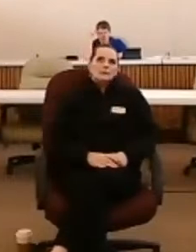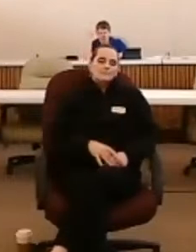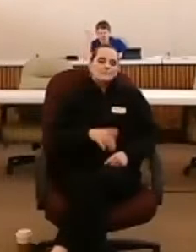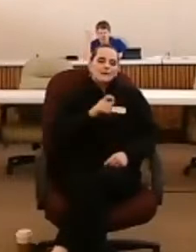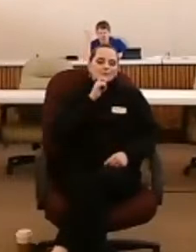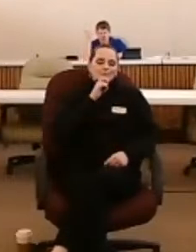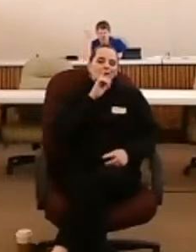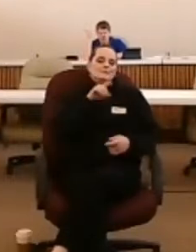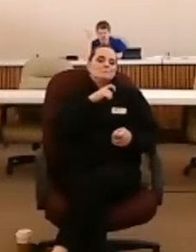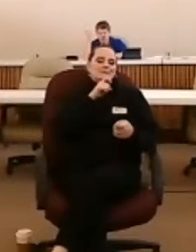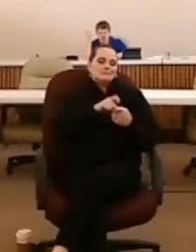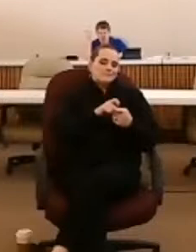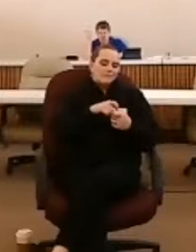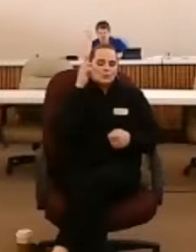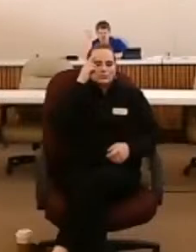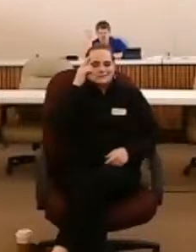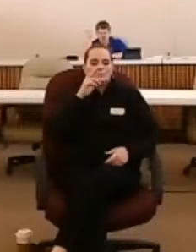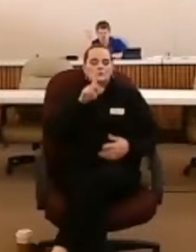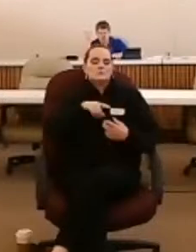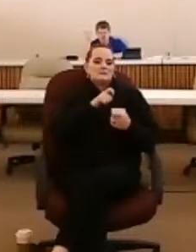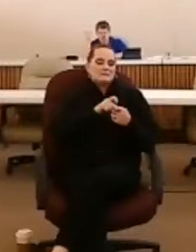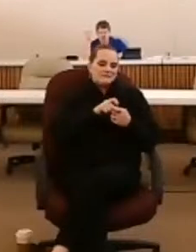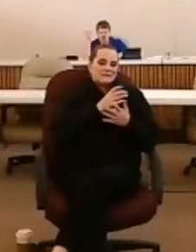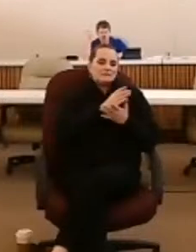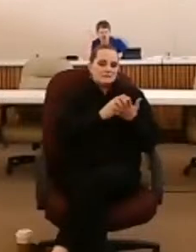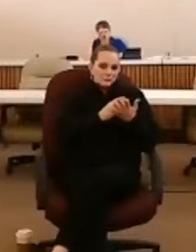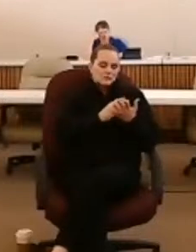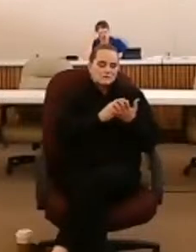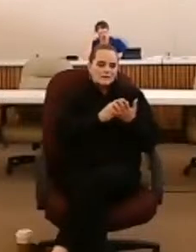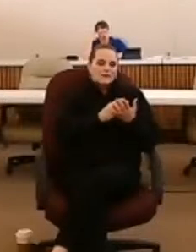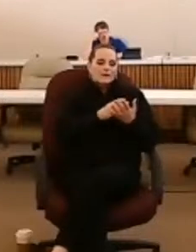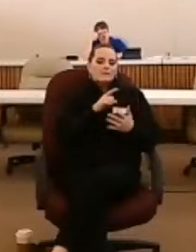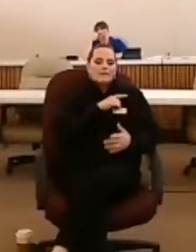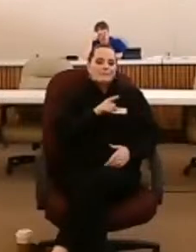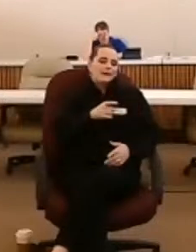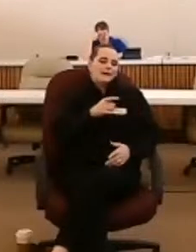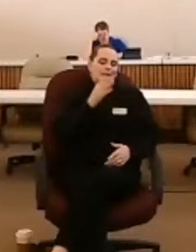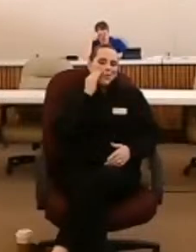not a specific section or subsection that they can quote.